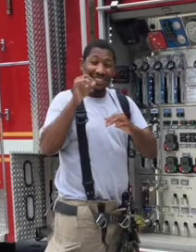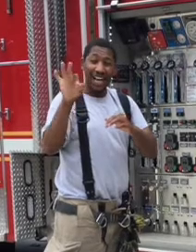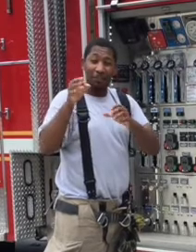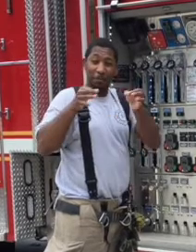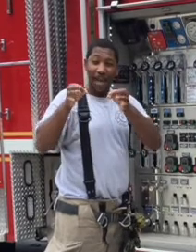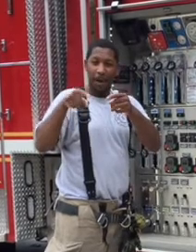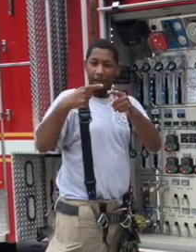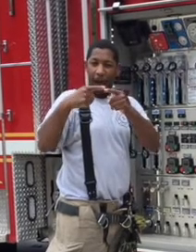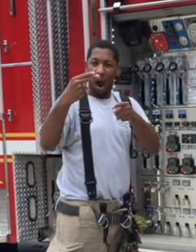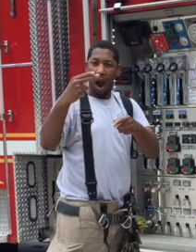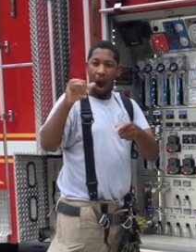gauges.